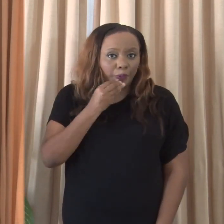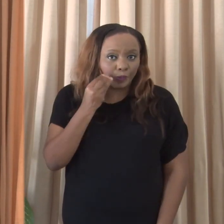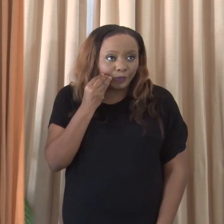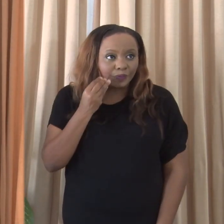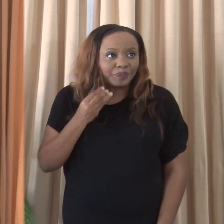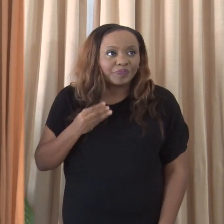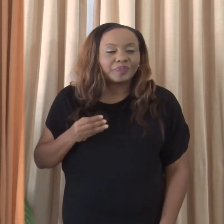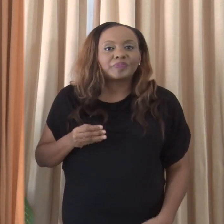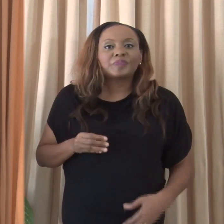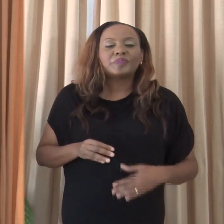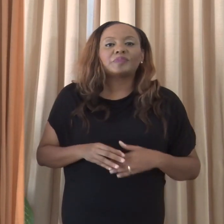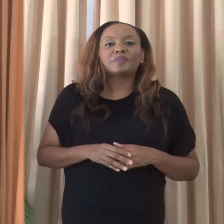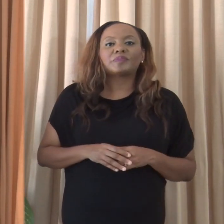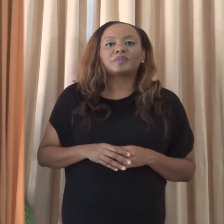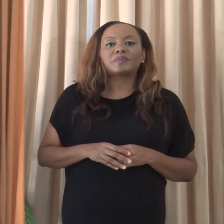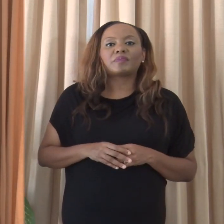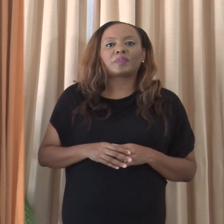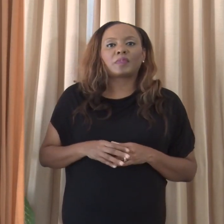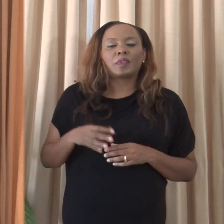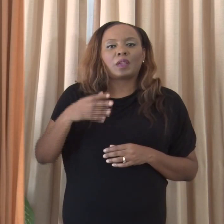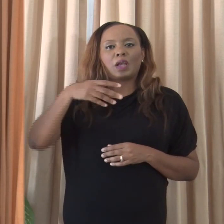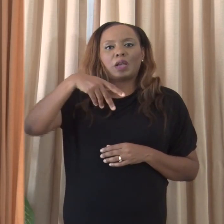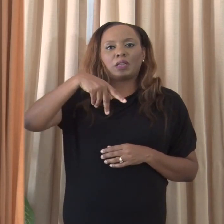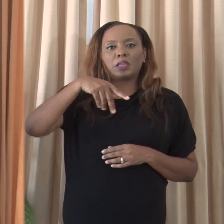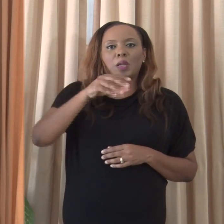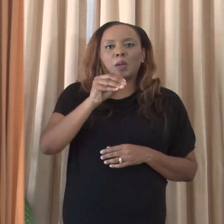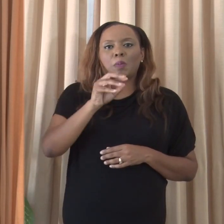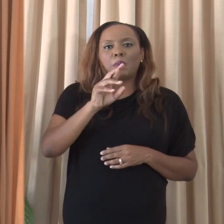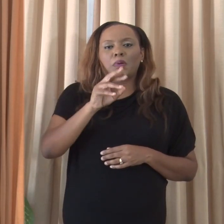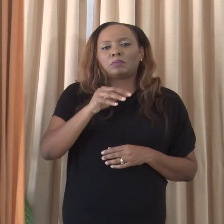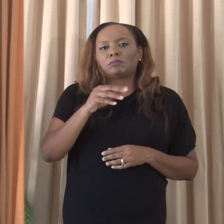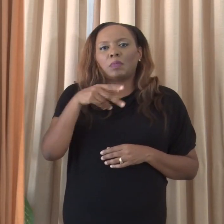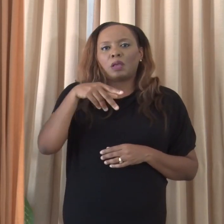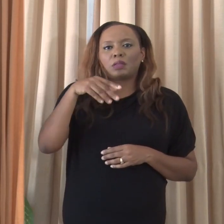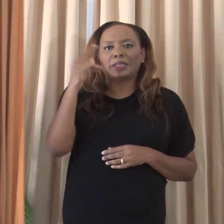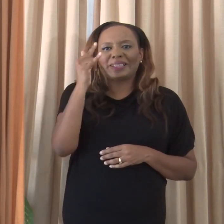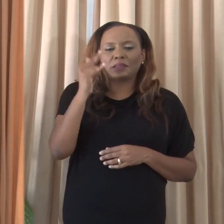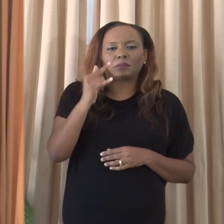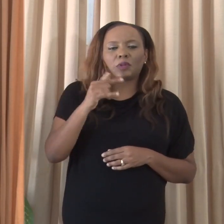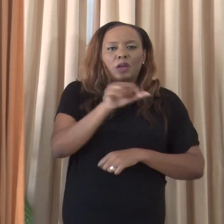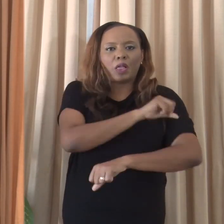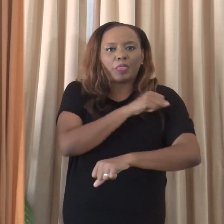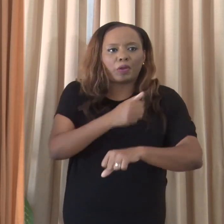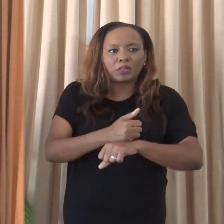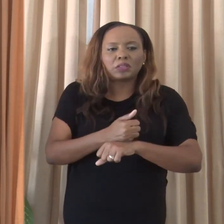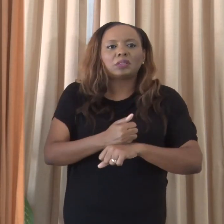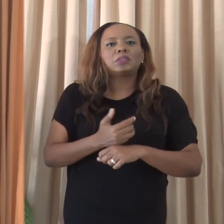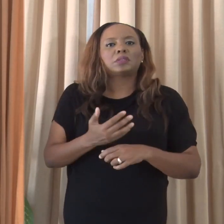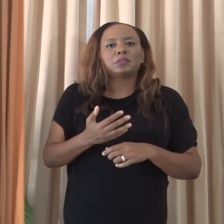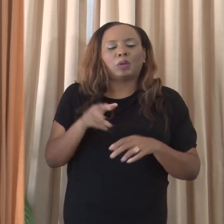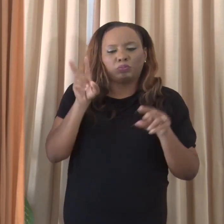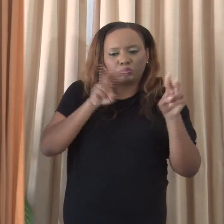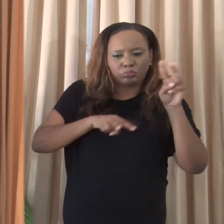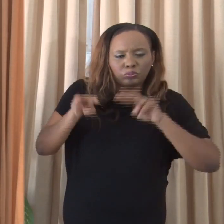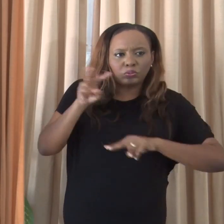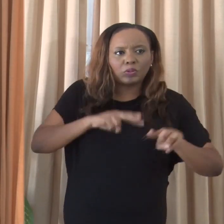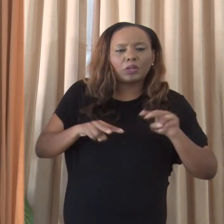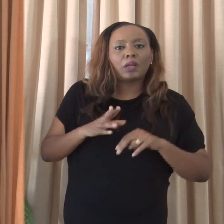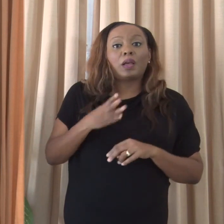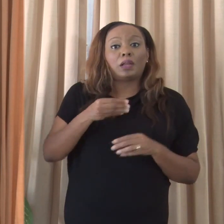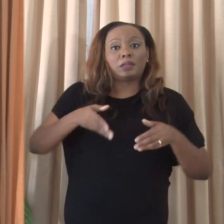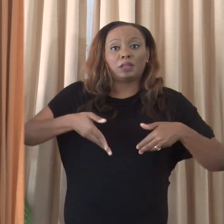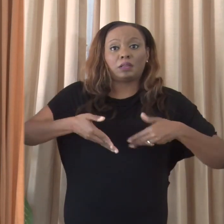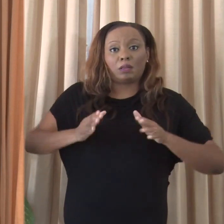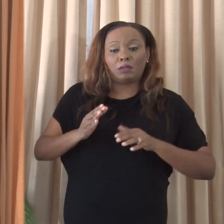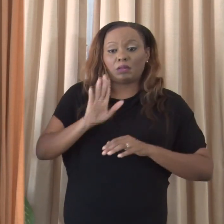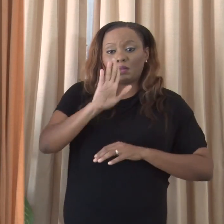watchful supervision of the port health authorities. And at present, that is being allowed within your own home environment,